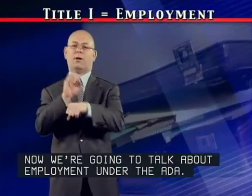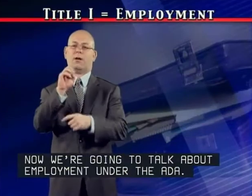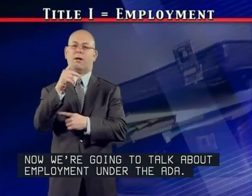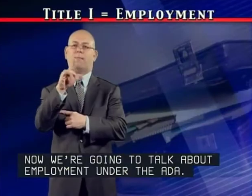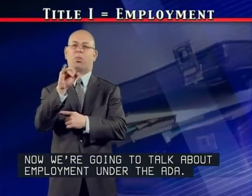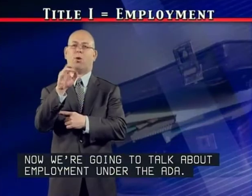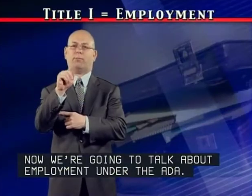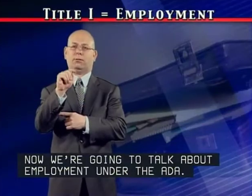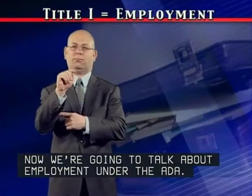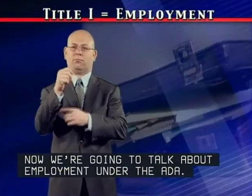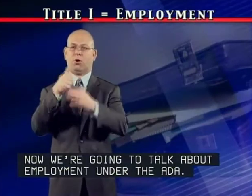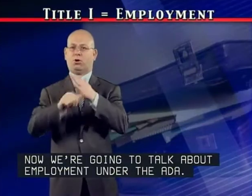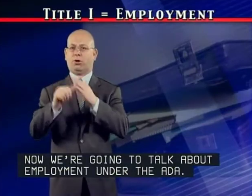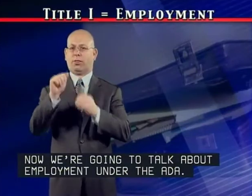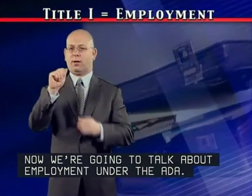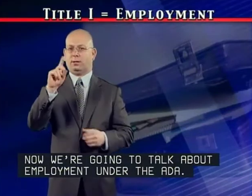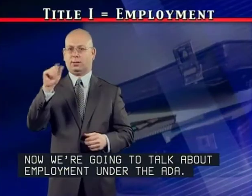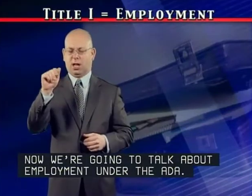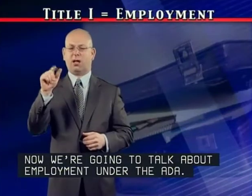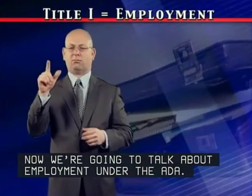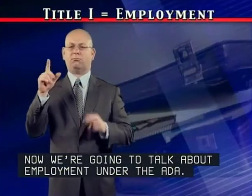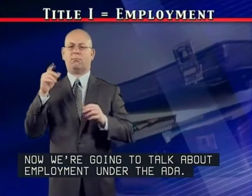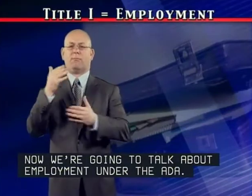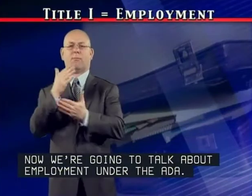Now we're going to talk about employment under the ADA.